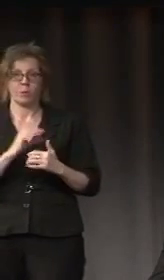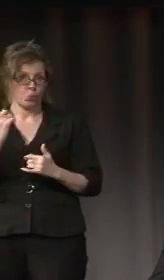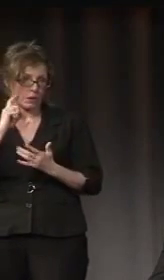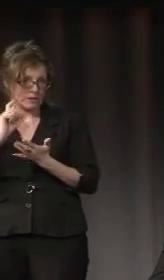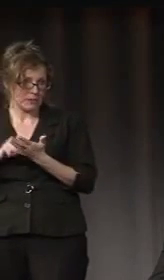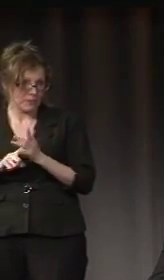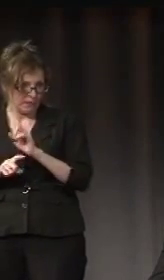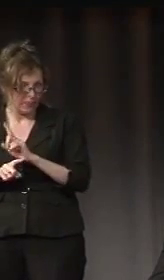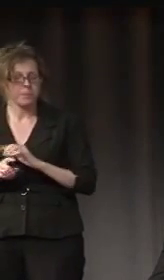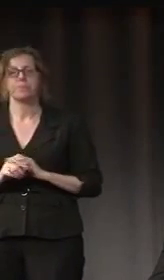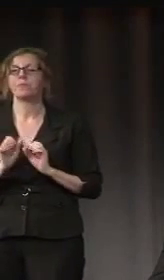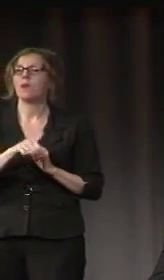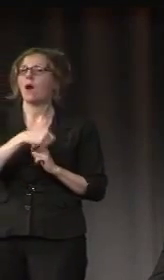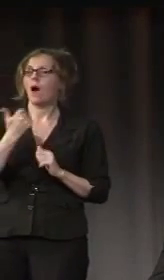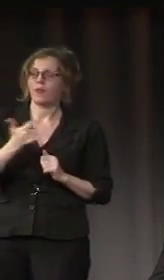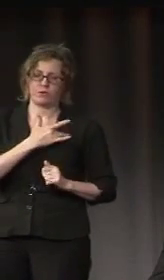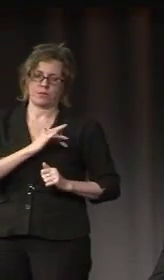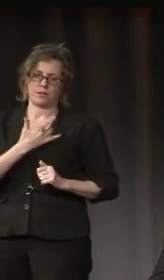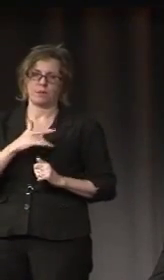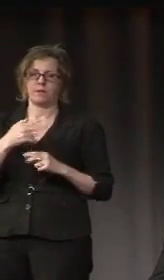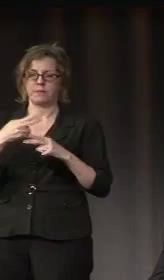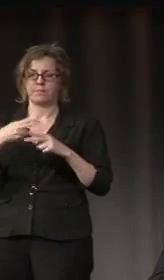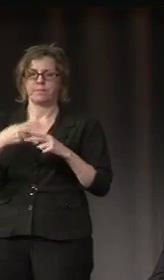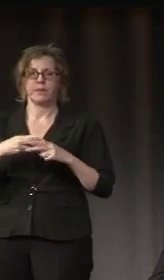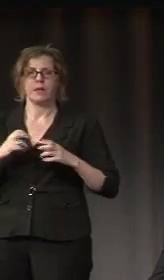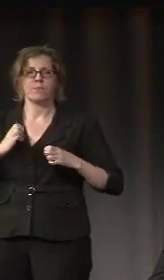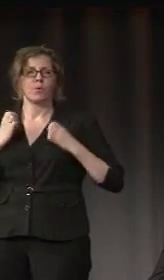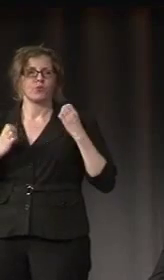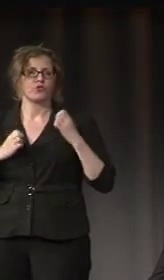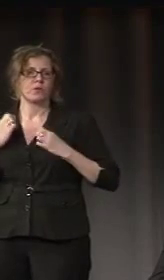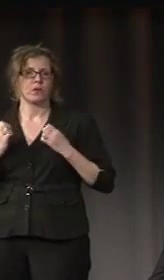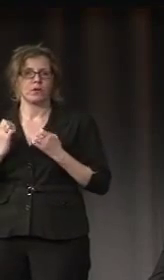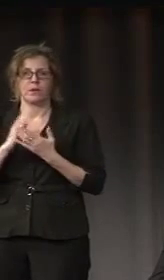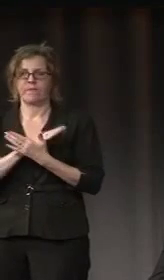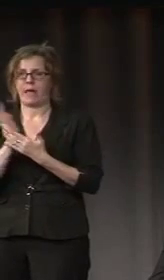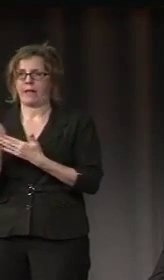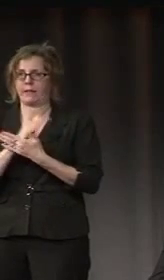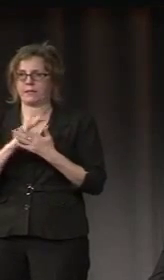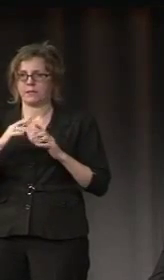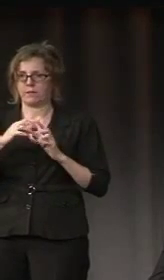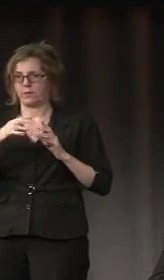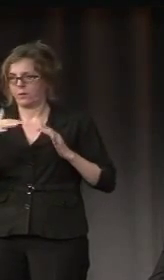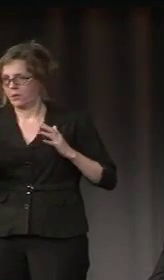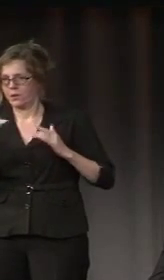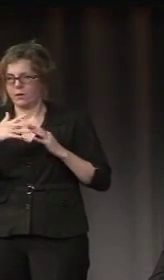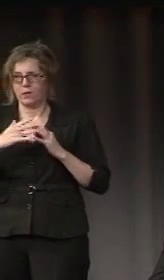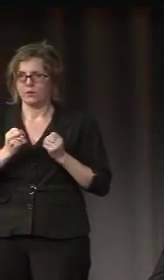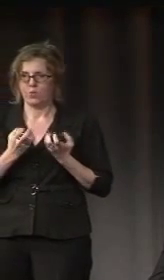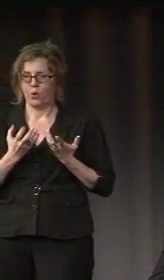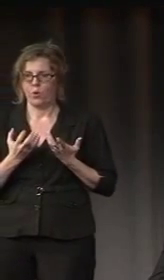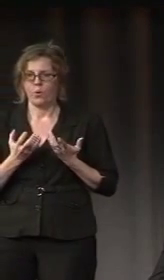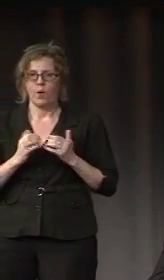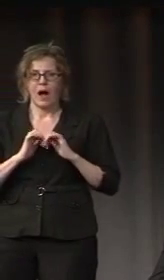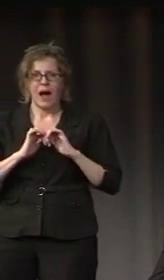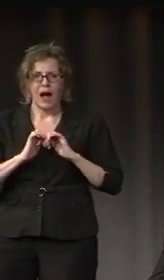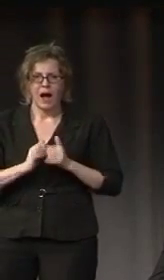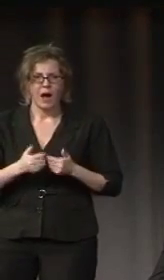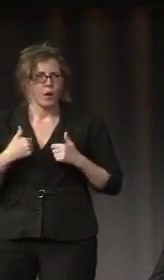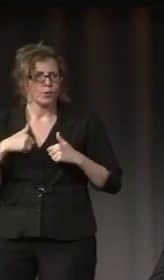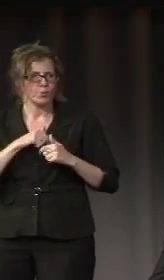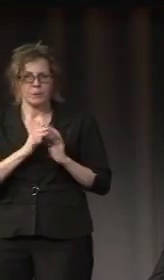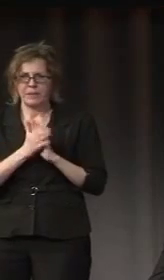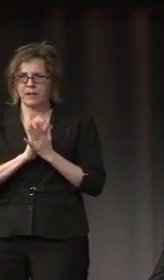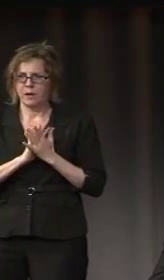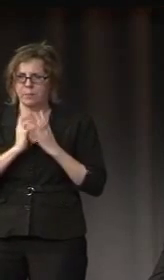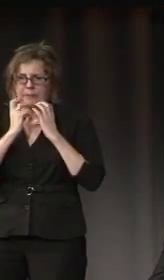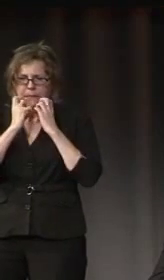is a certain emotional valence, and this goes back to the afternoon's discussion about color, right? How do we become caring